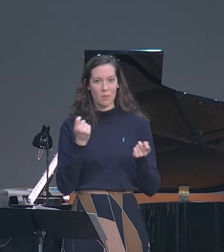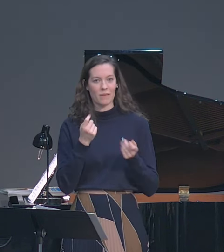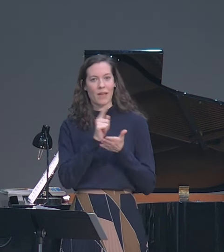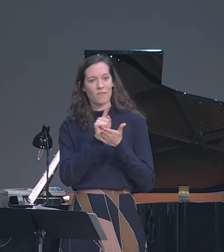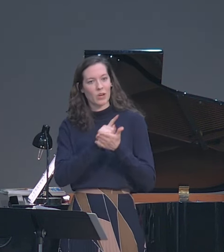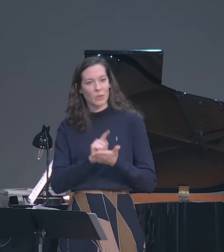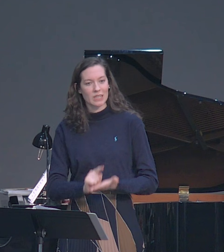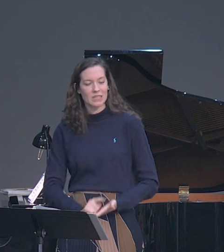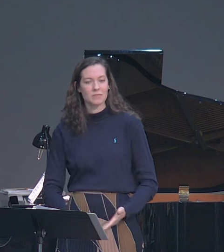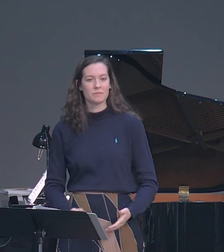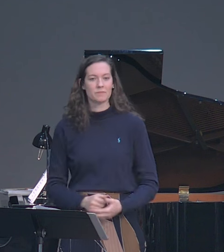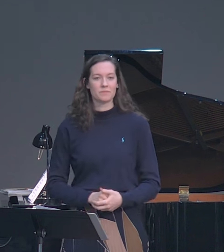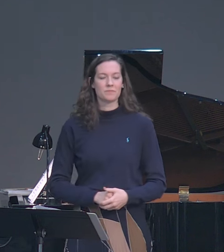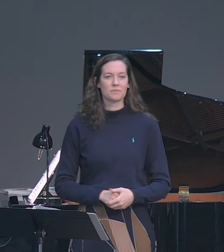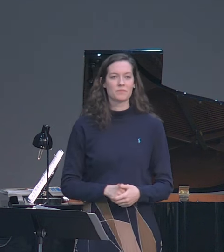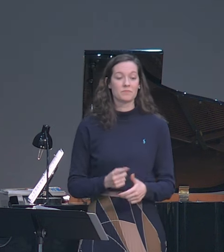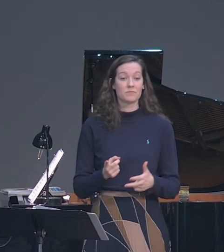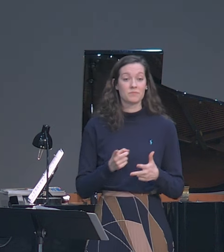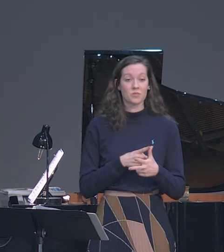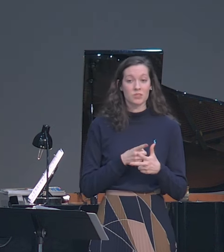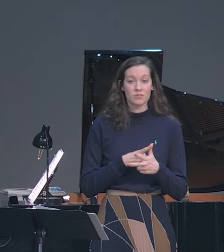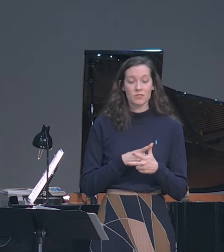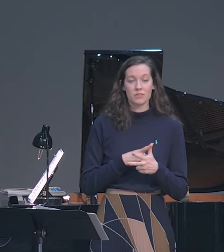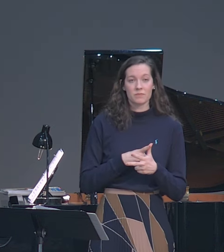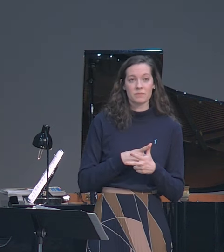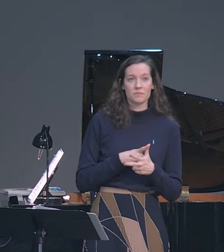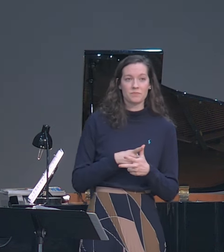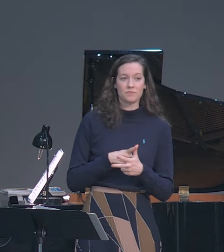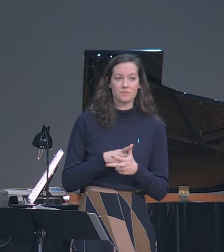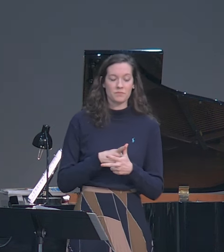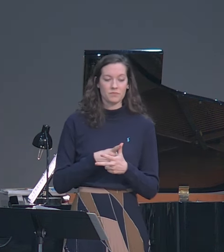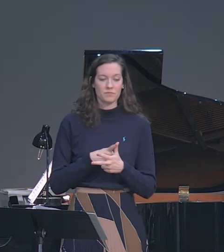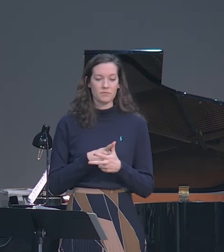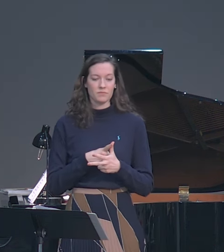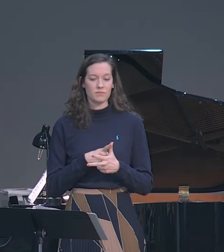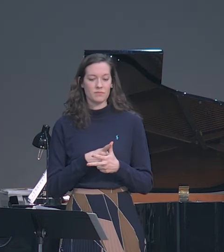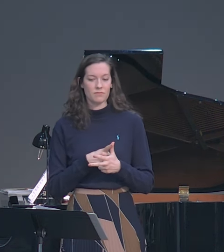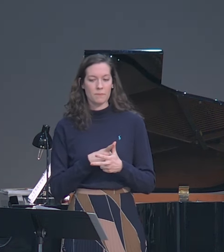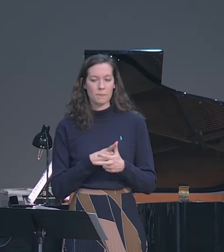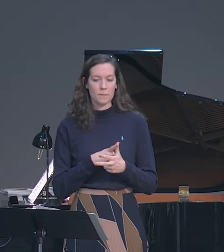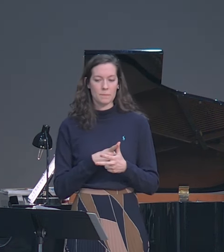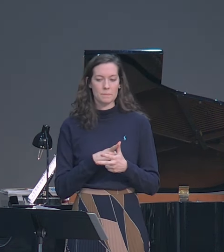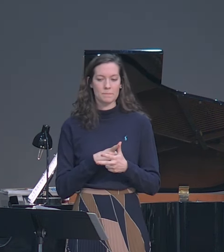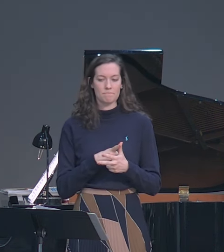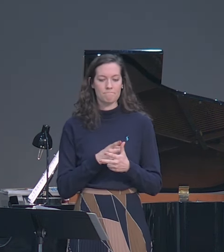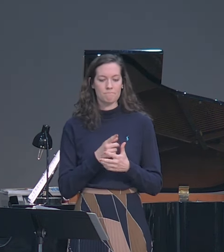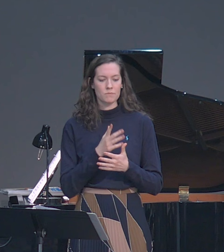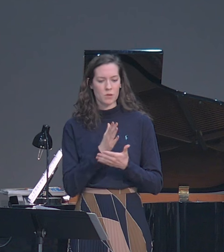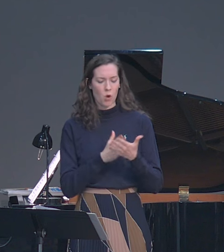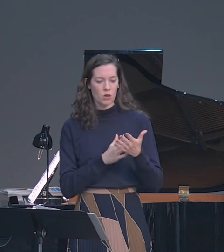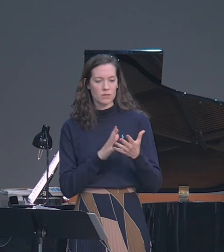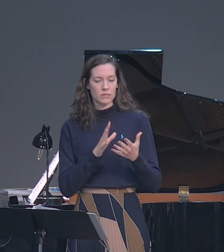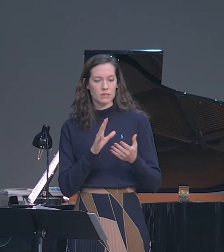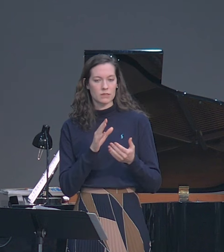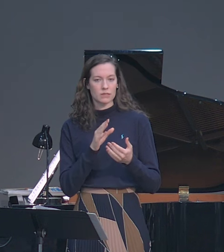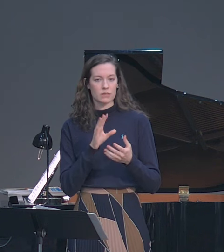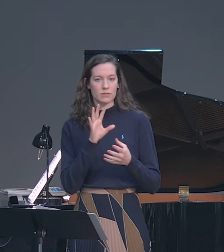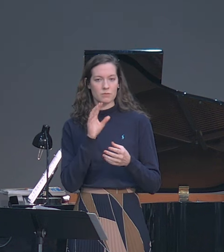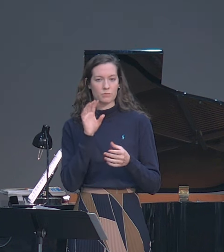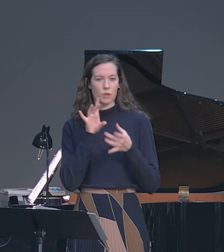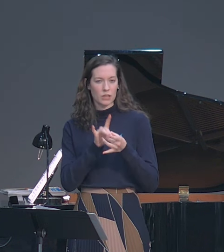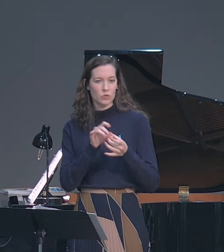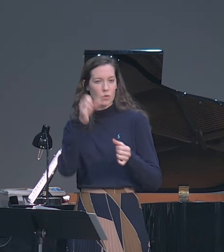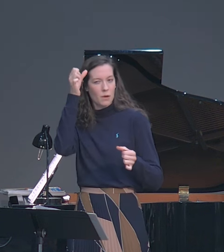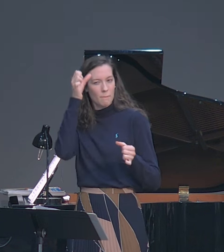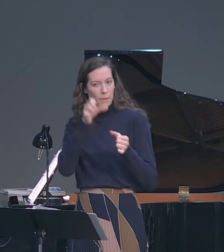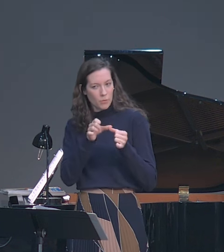week. First, as we celebrate communion, there is a memorial aspect to communion where we